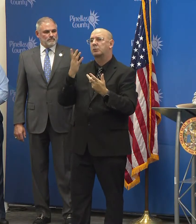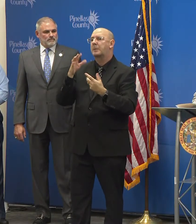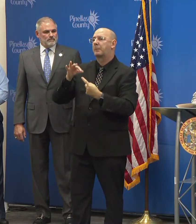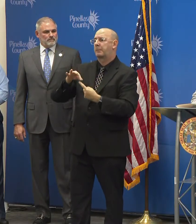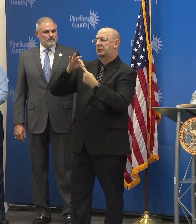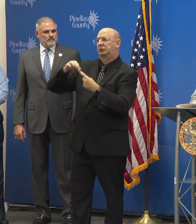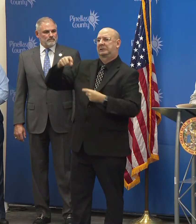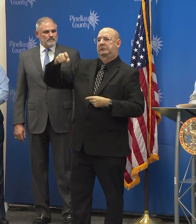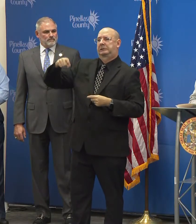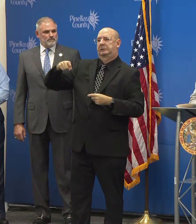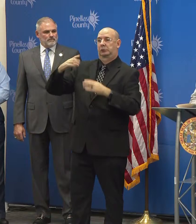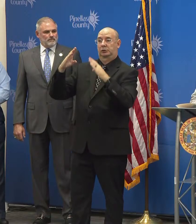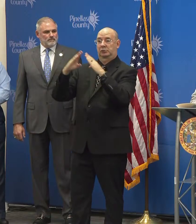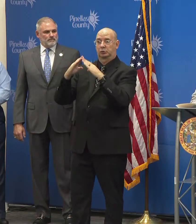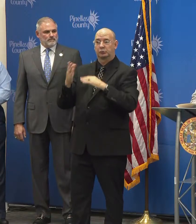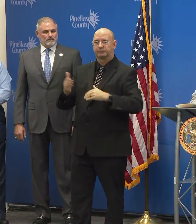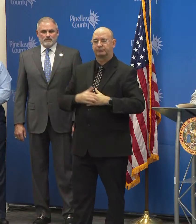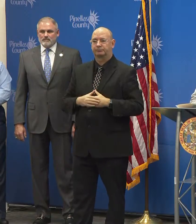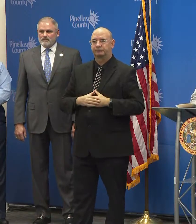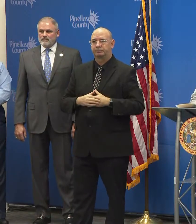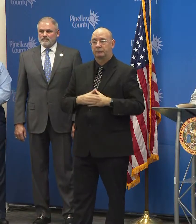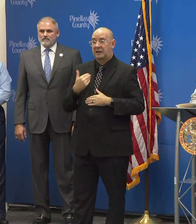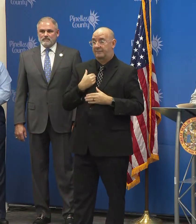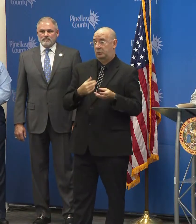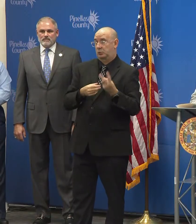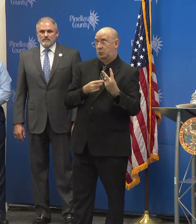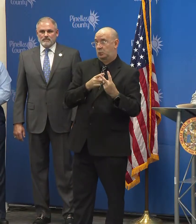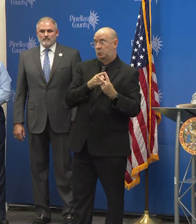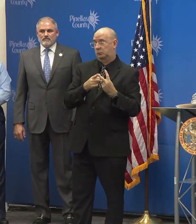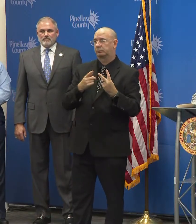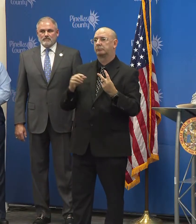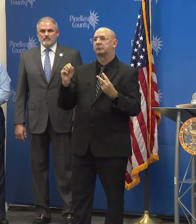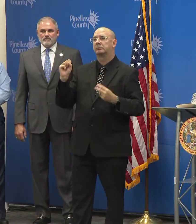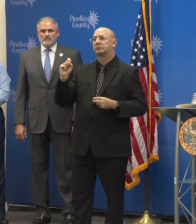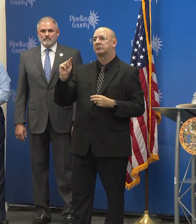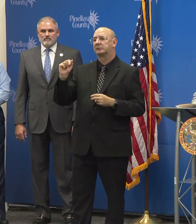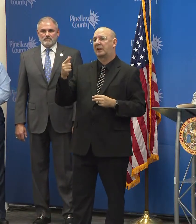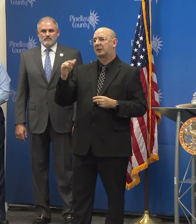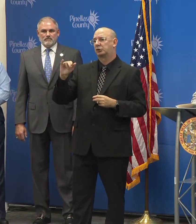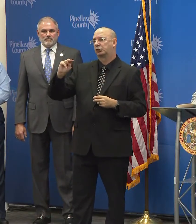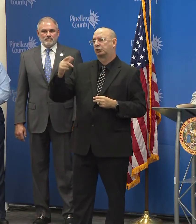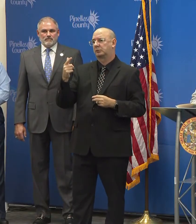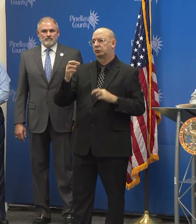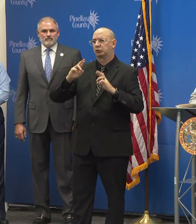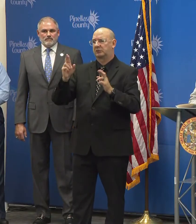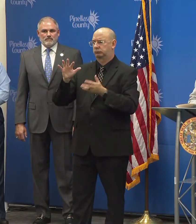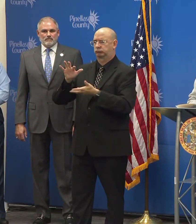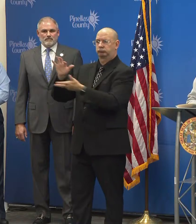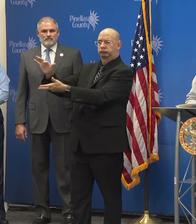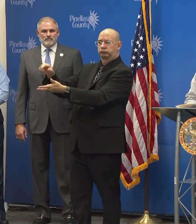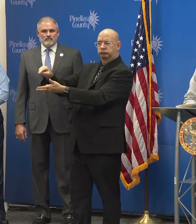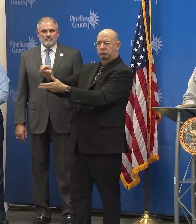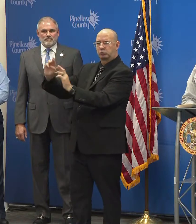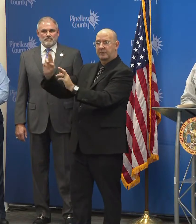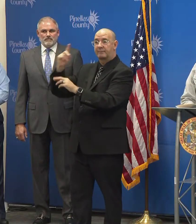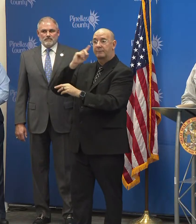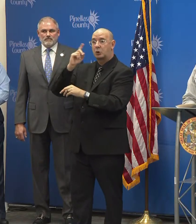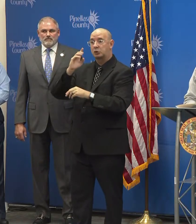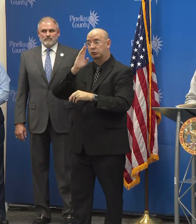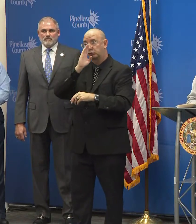We have also set up 2 logistical staging areas to provide immediate direct assistance after the storm's